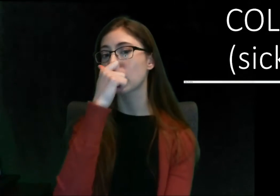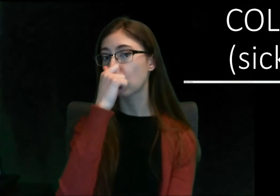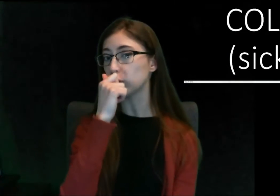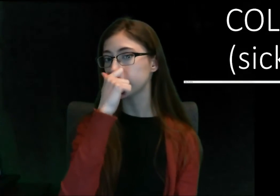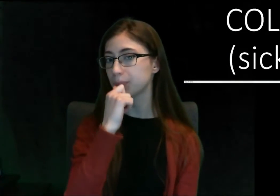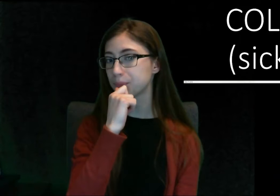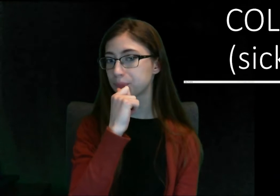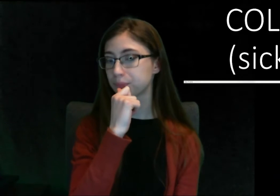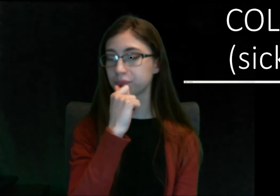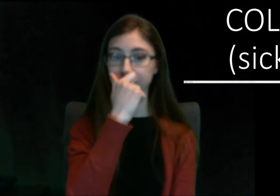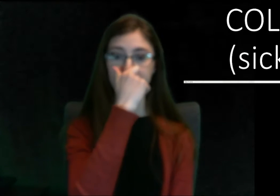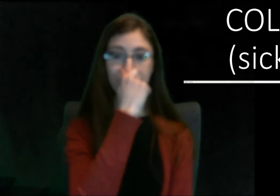Cold.